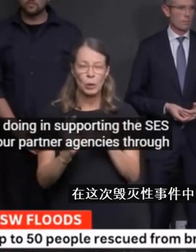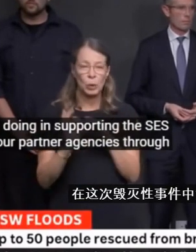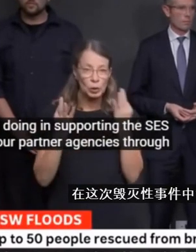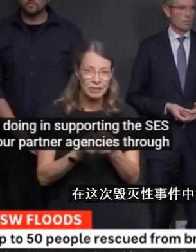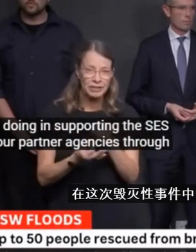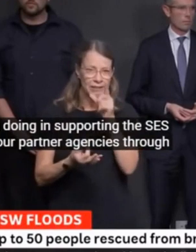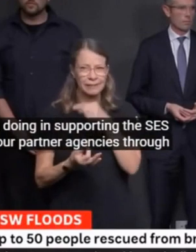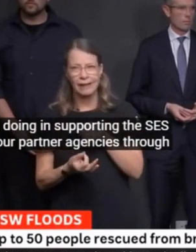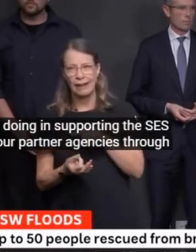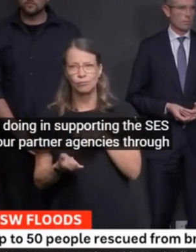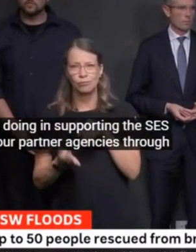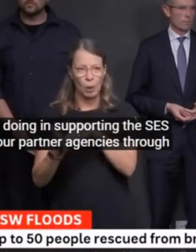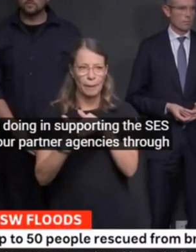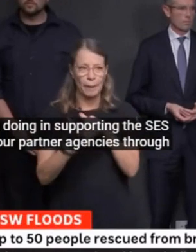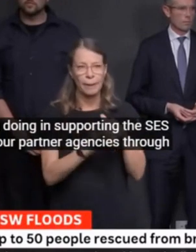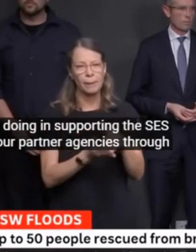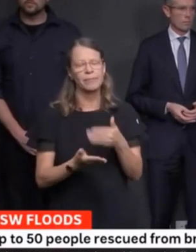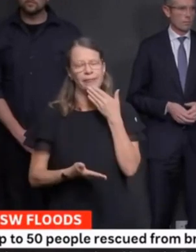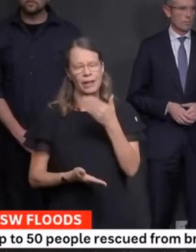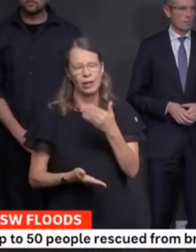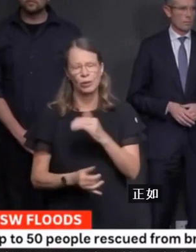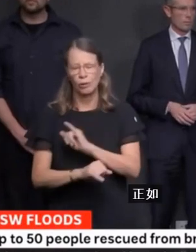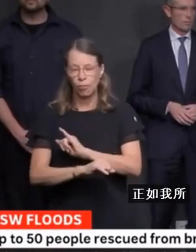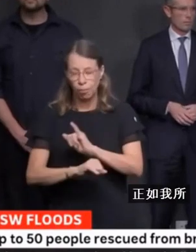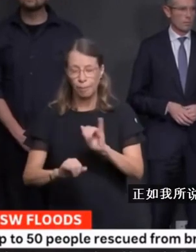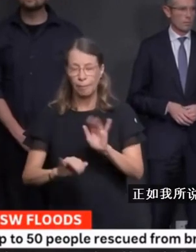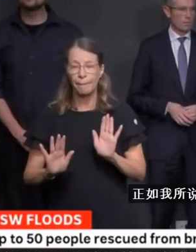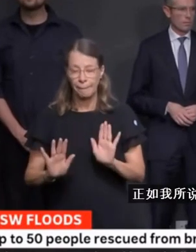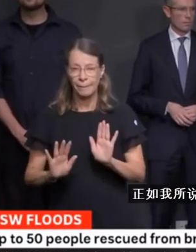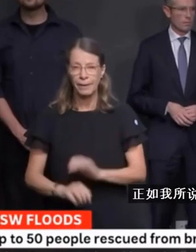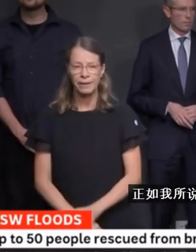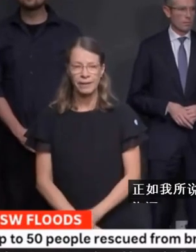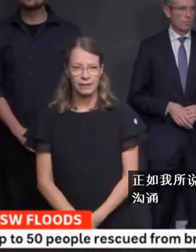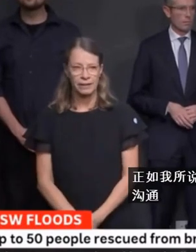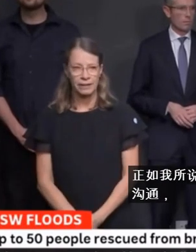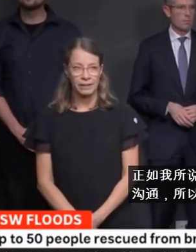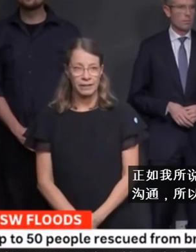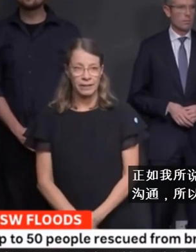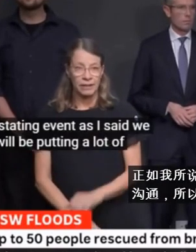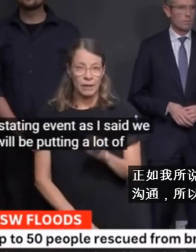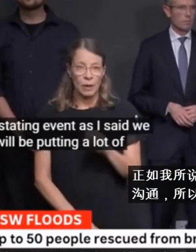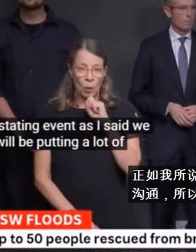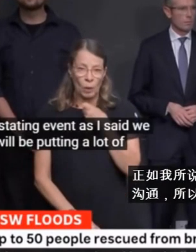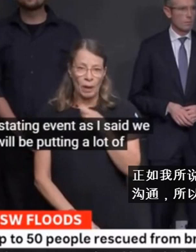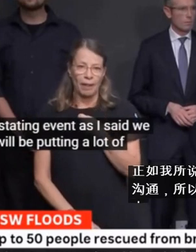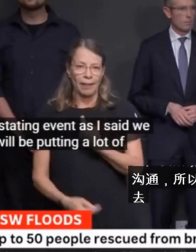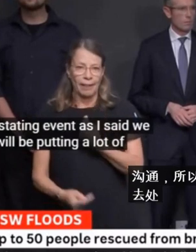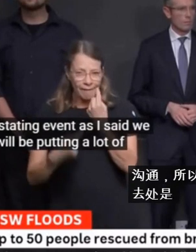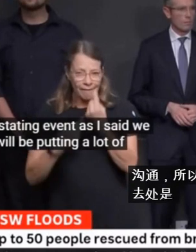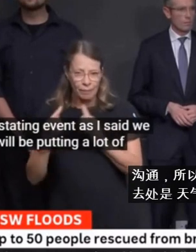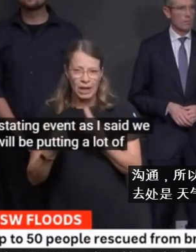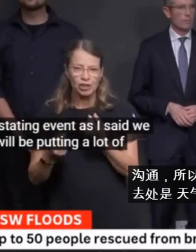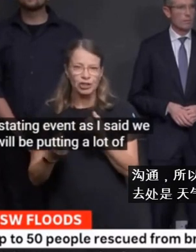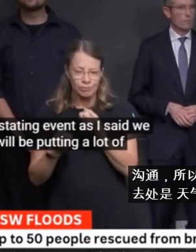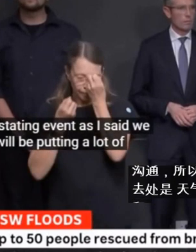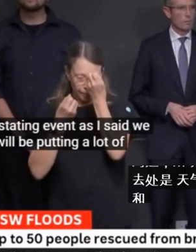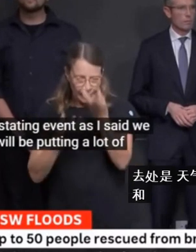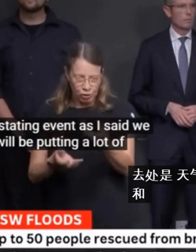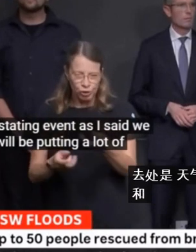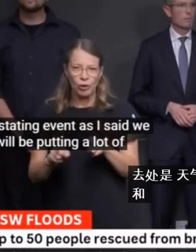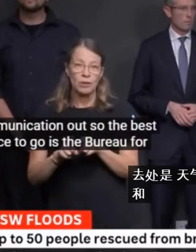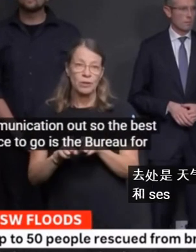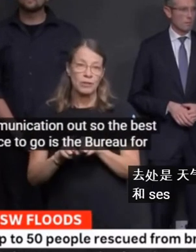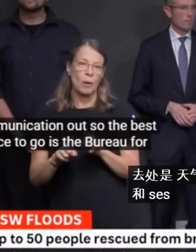devastating event. As I said, we will be putting a lot of communication out, so the best place to go is the Bureau for the